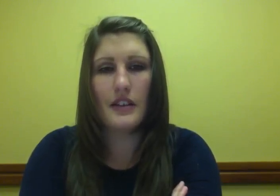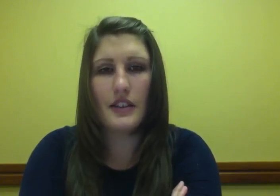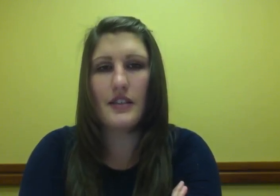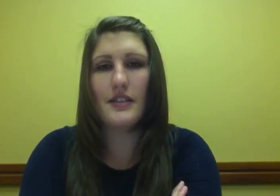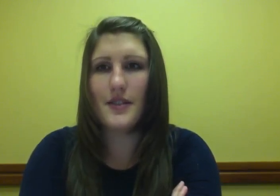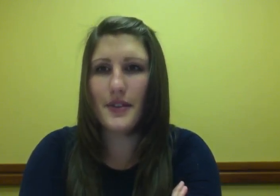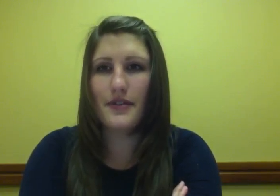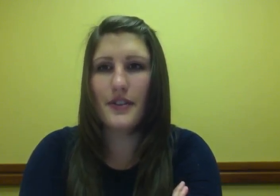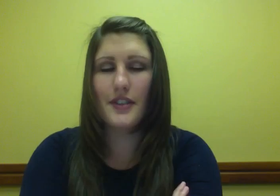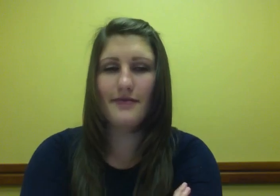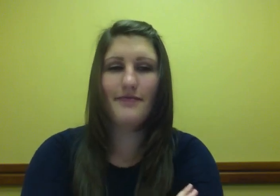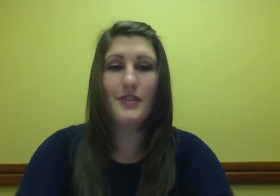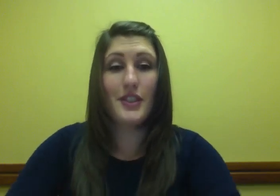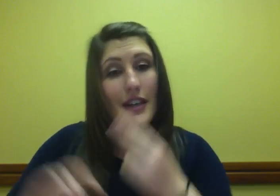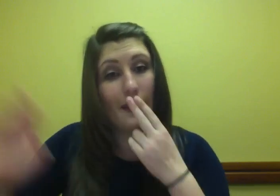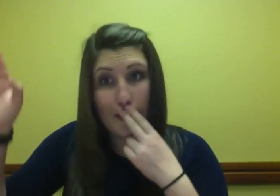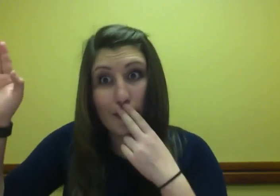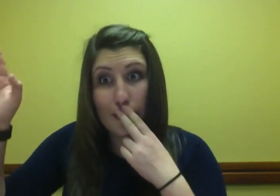Holocaust, that's the word for it. She signed Hitler.